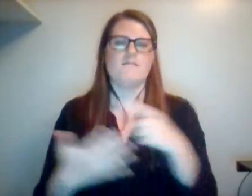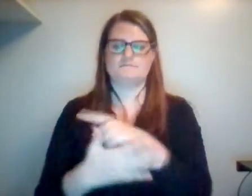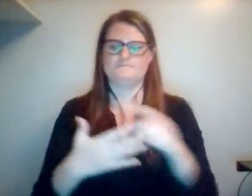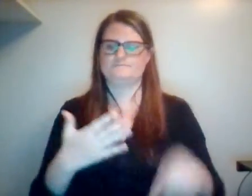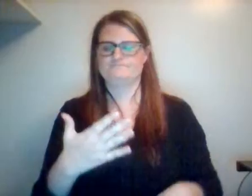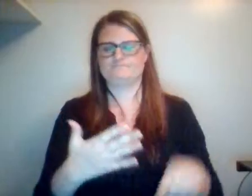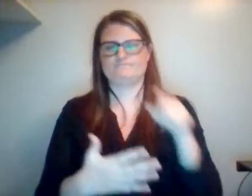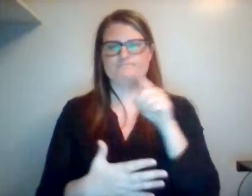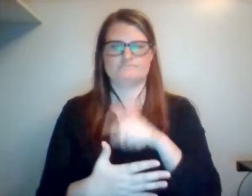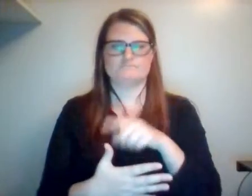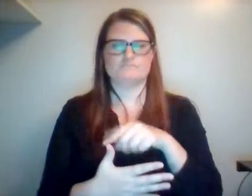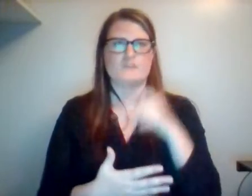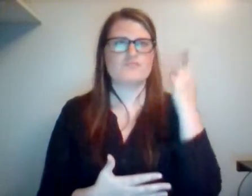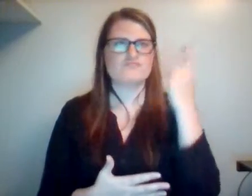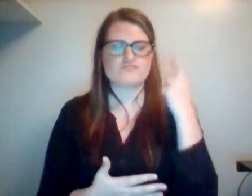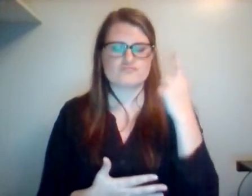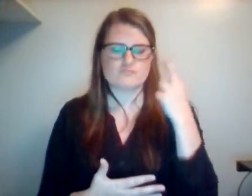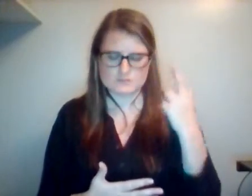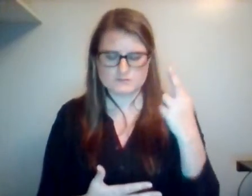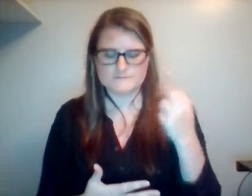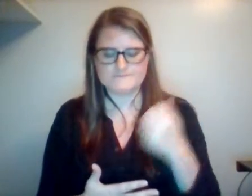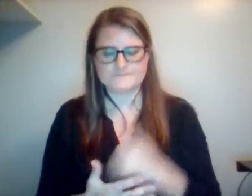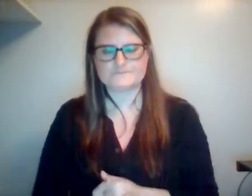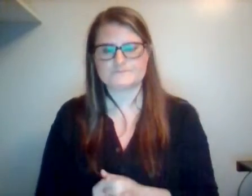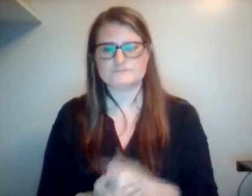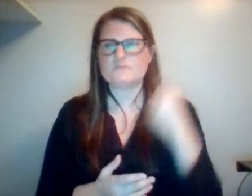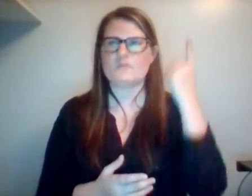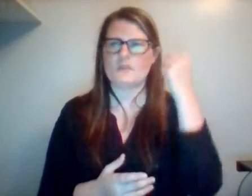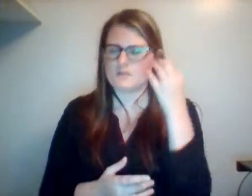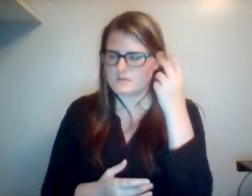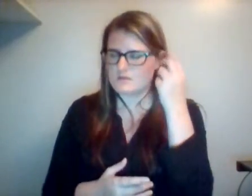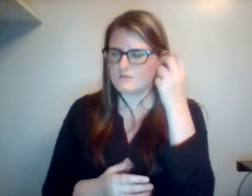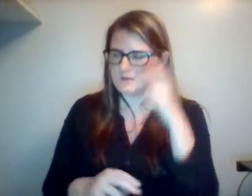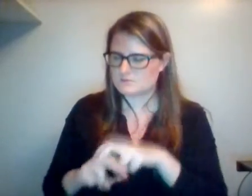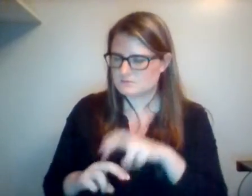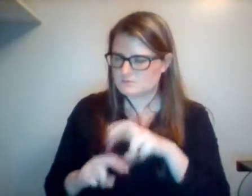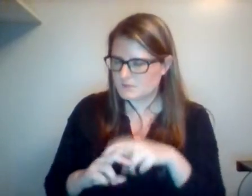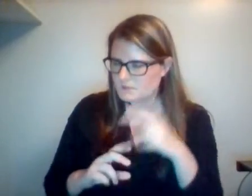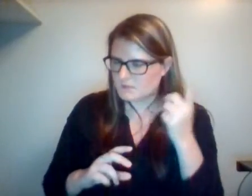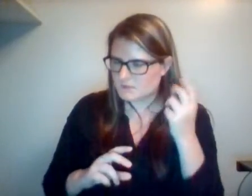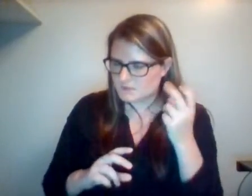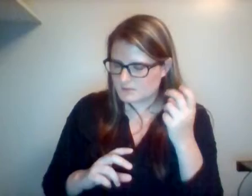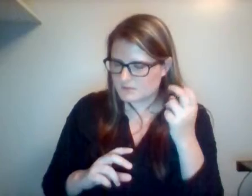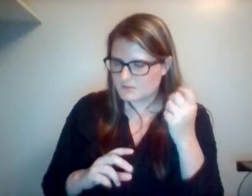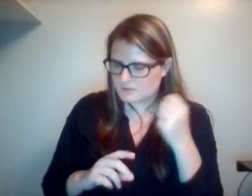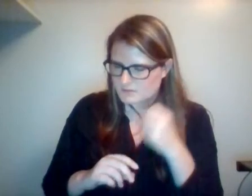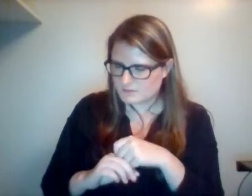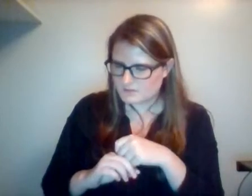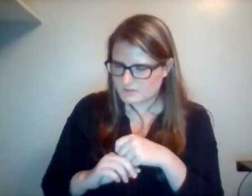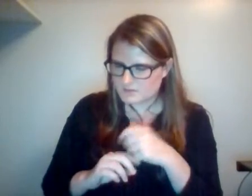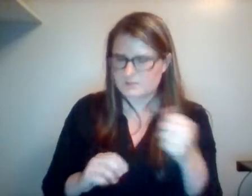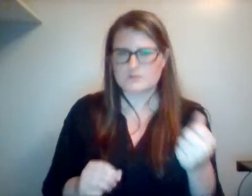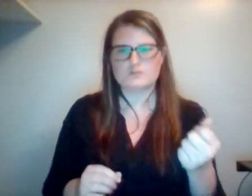why we do this. And I got these reasons out of my head. By analyzing John Piper's soul and his